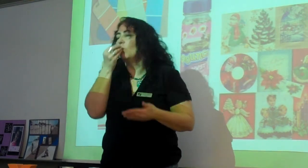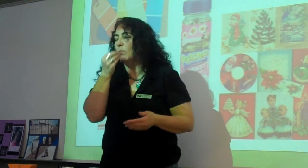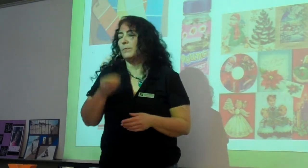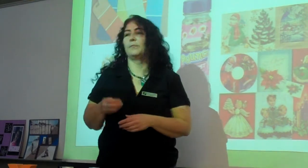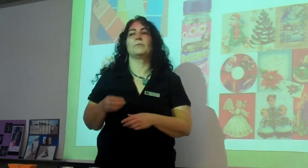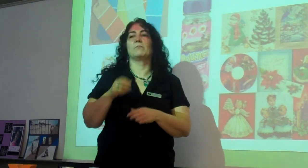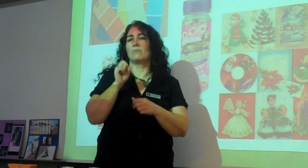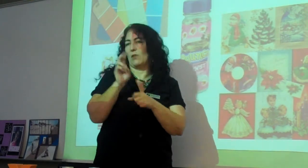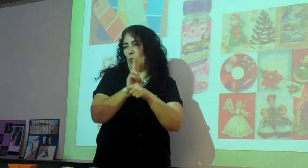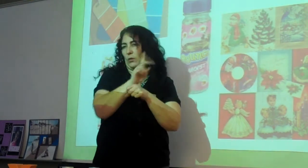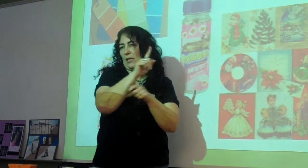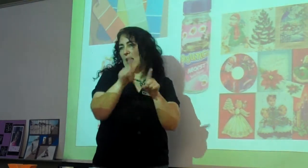These are baby food jars.